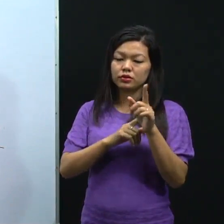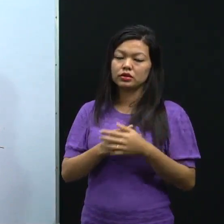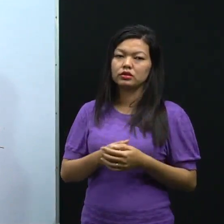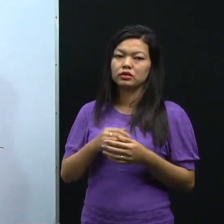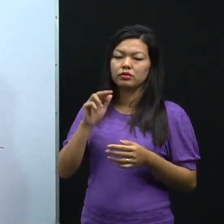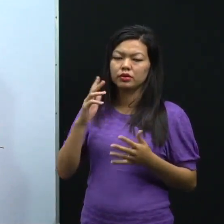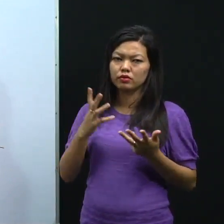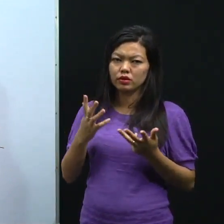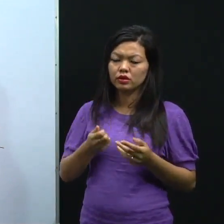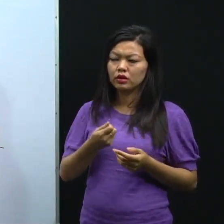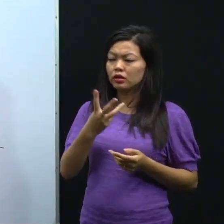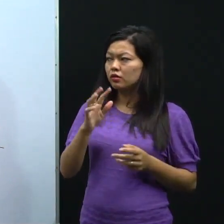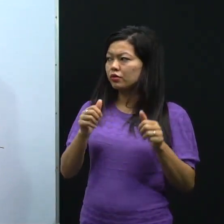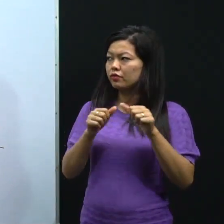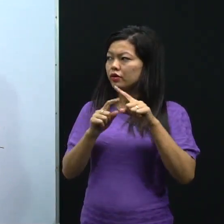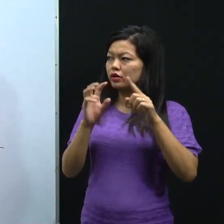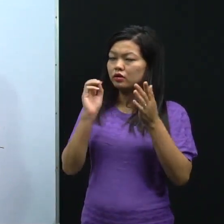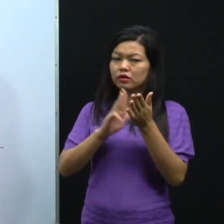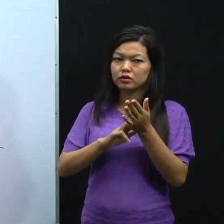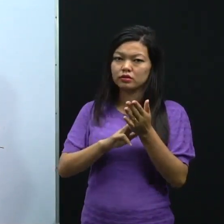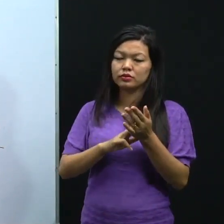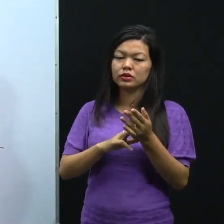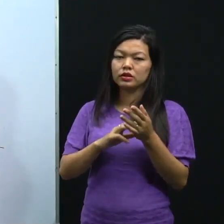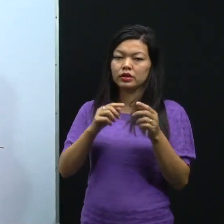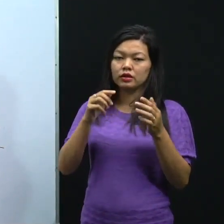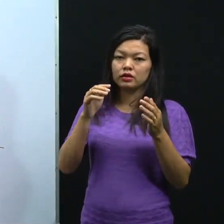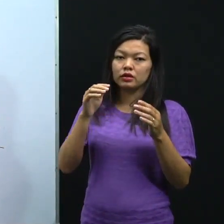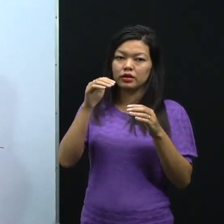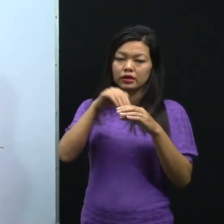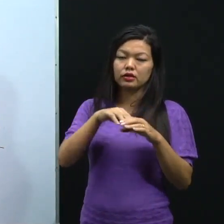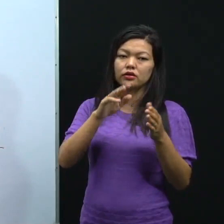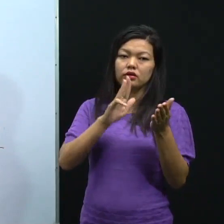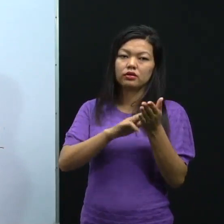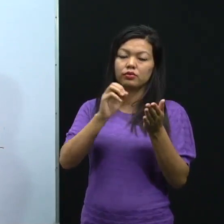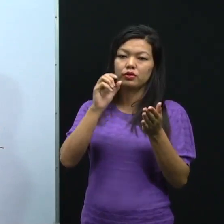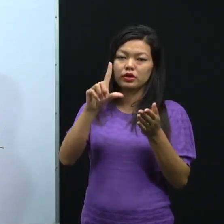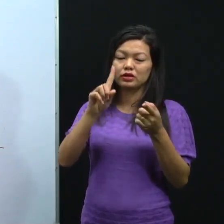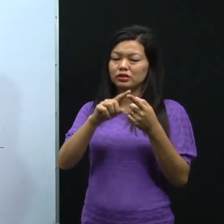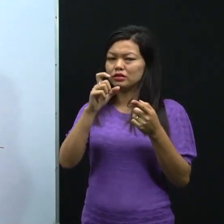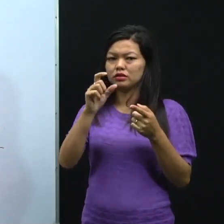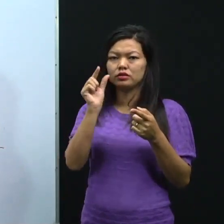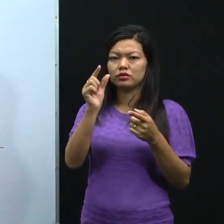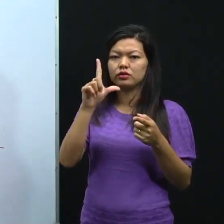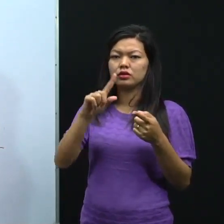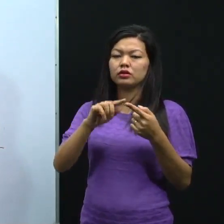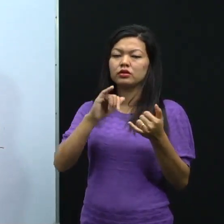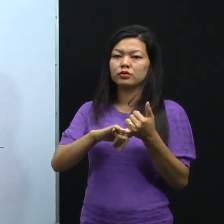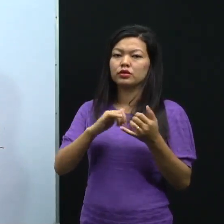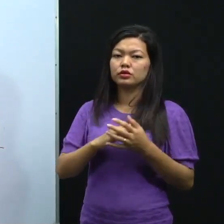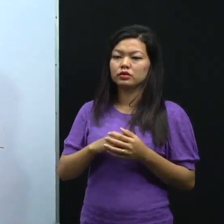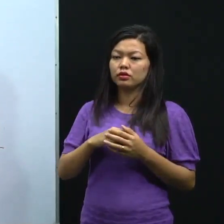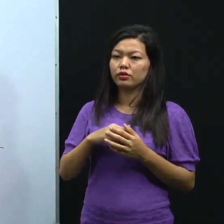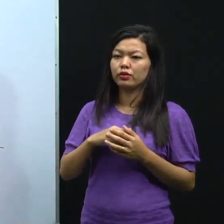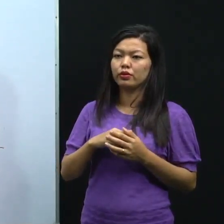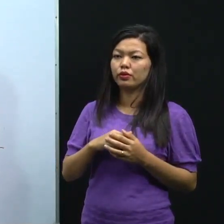of atoms in a molecule, okay? Of elements or a compound. Now, let's say if I